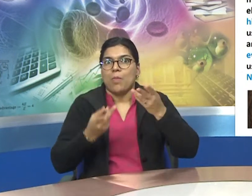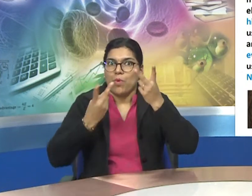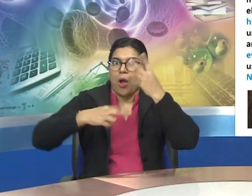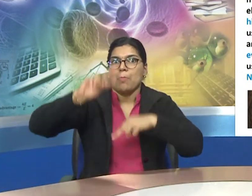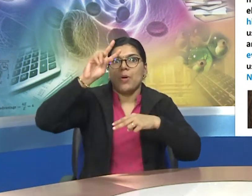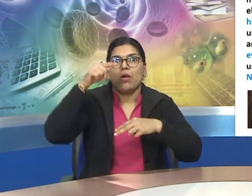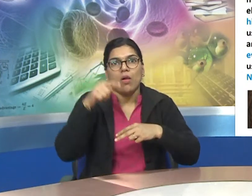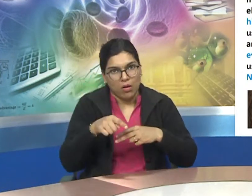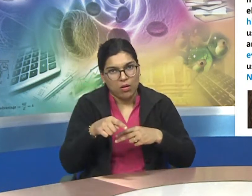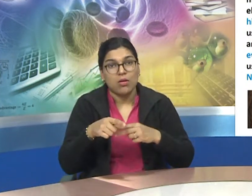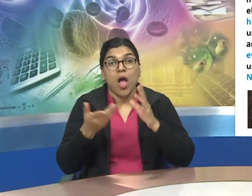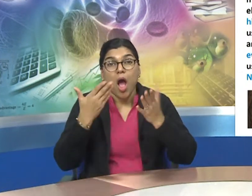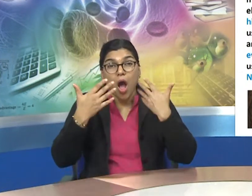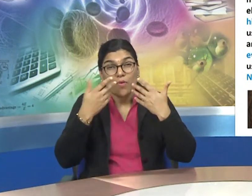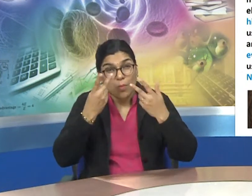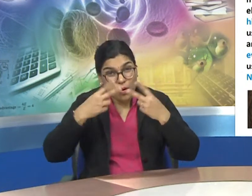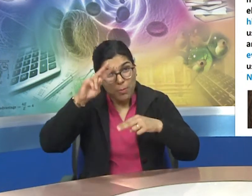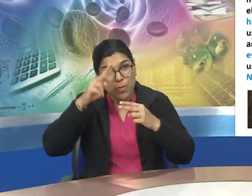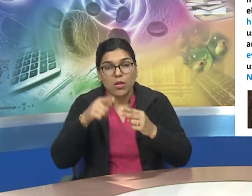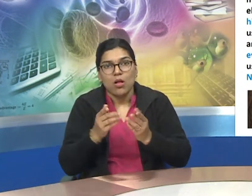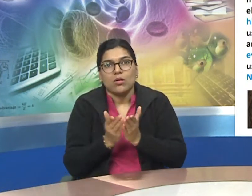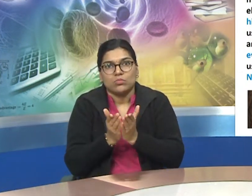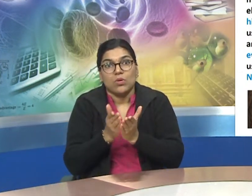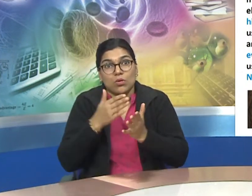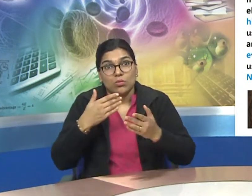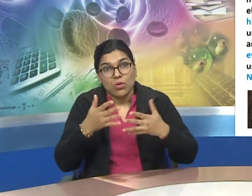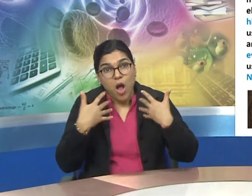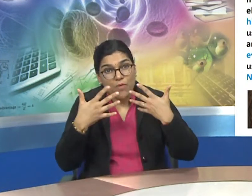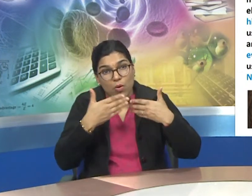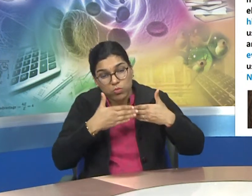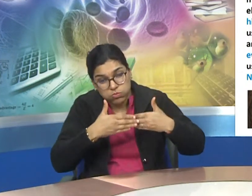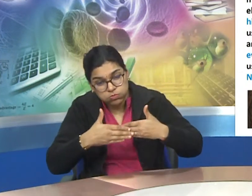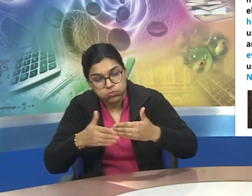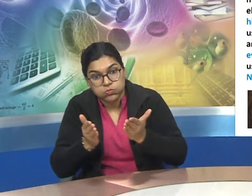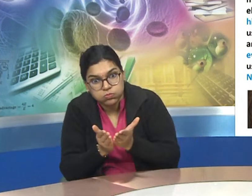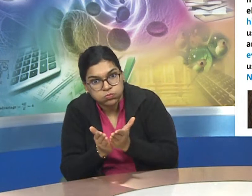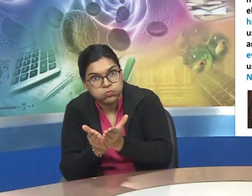grains, and also it was used for pumping water.